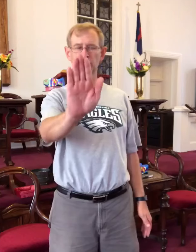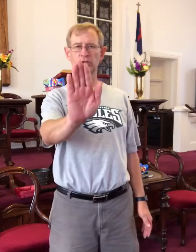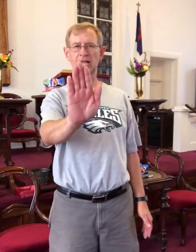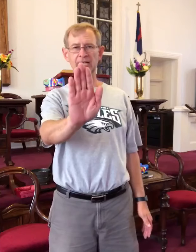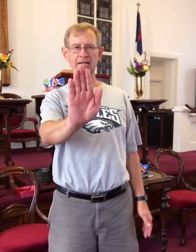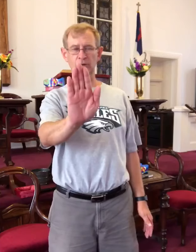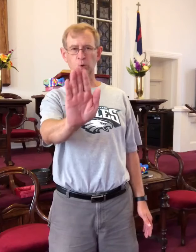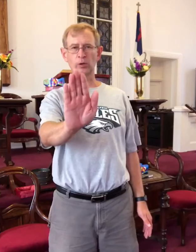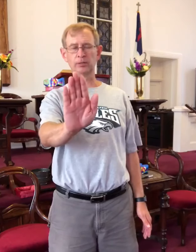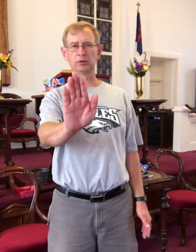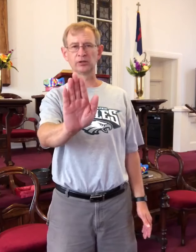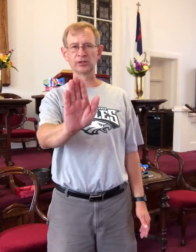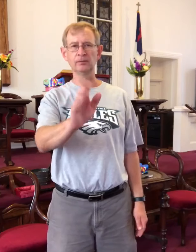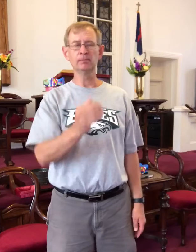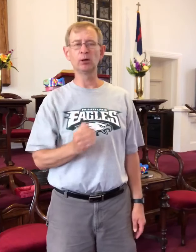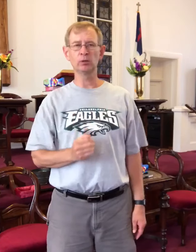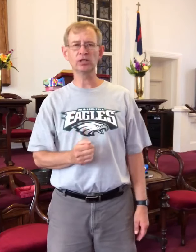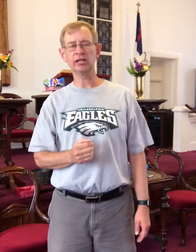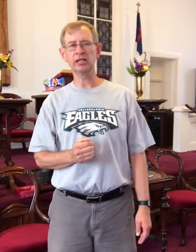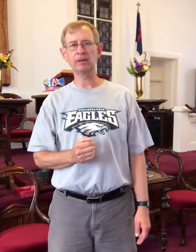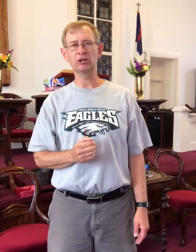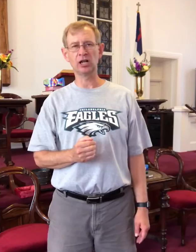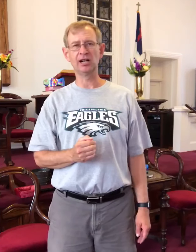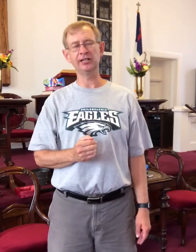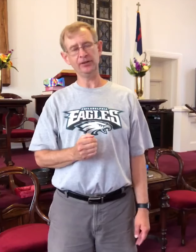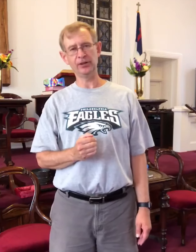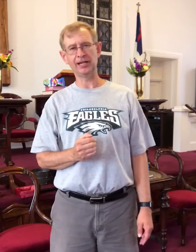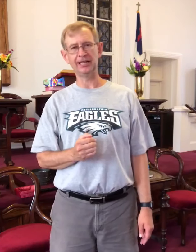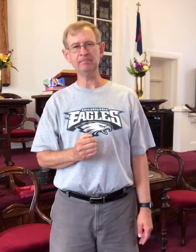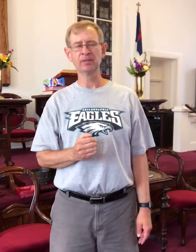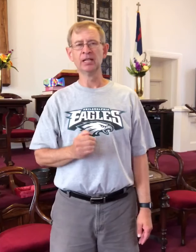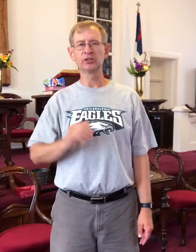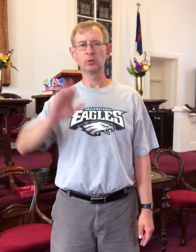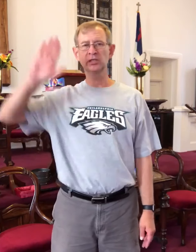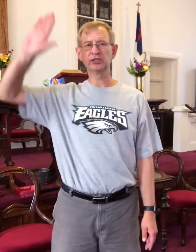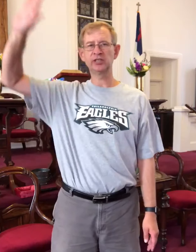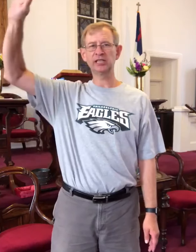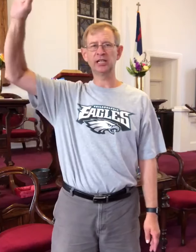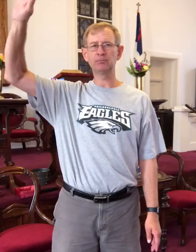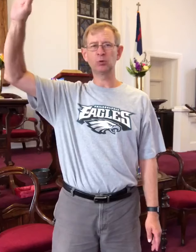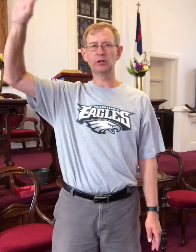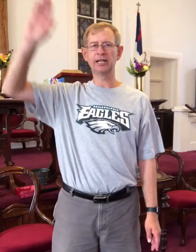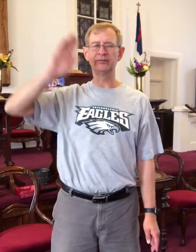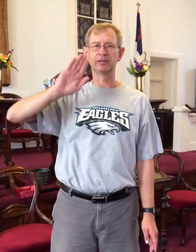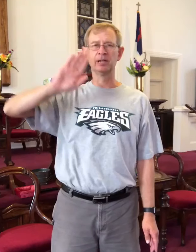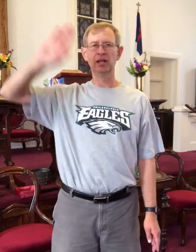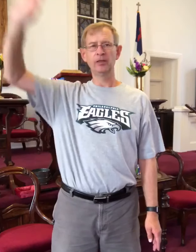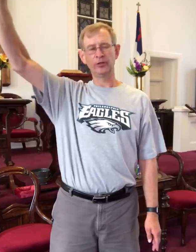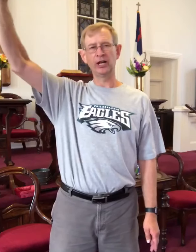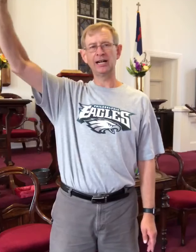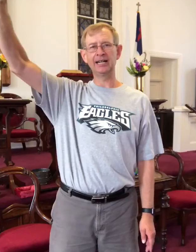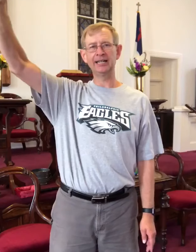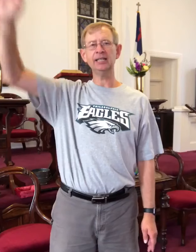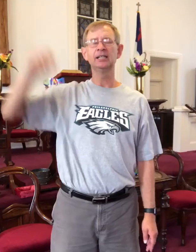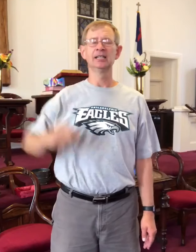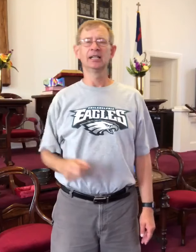your hand out toward the person, but we're talking about God, thy, so we're going to stick it up toward heaven. Thy